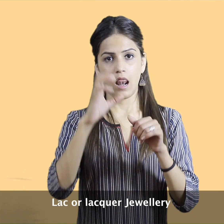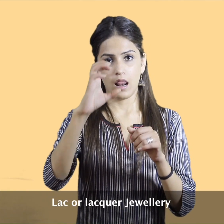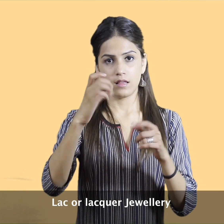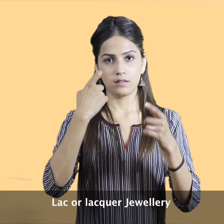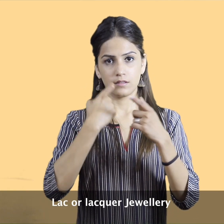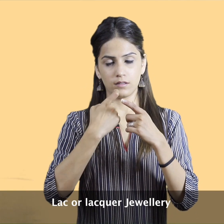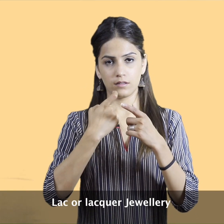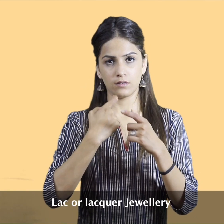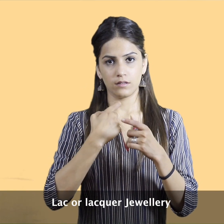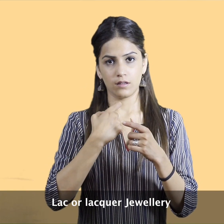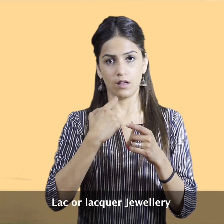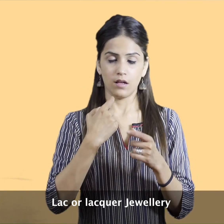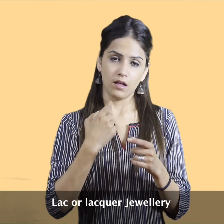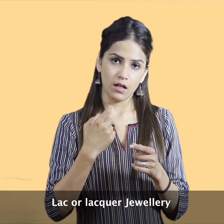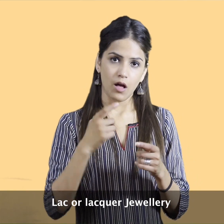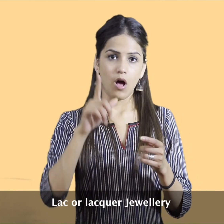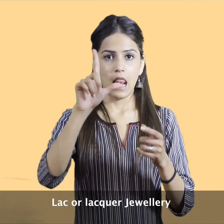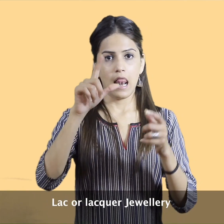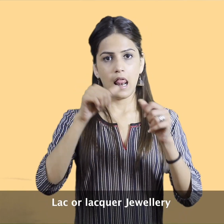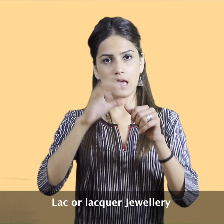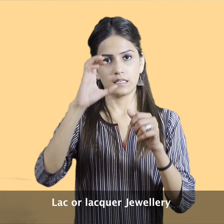Lak or lacquer jewelry.